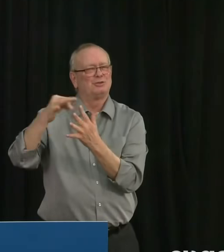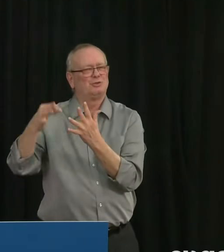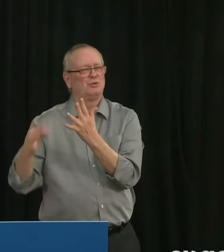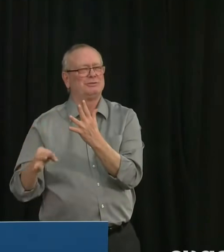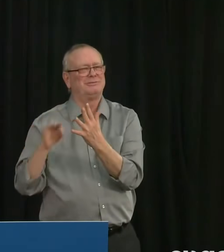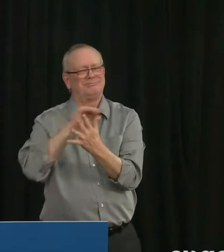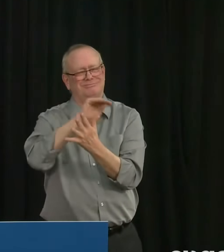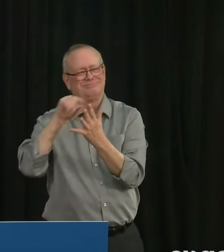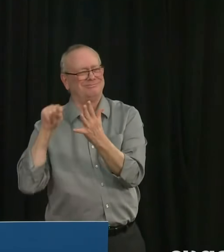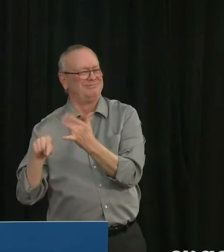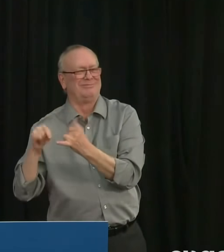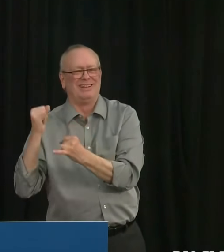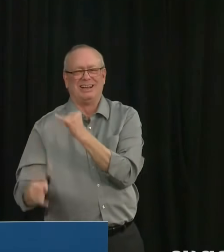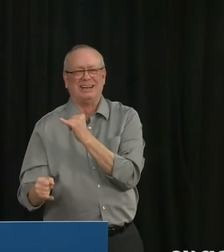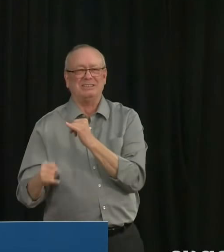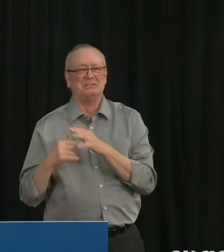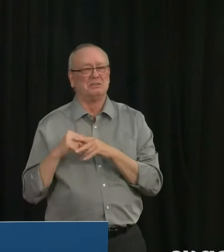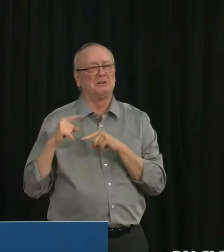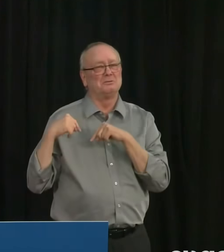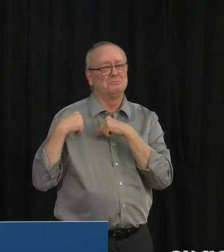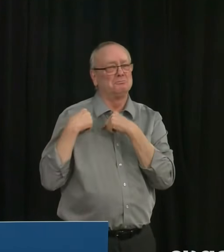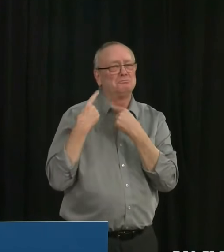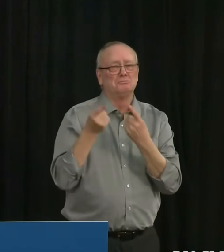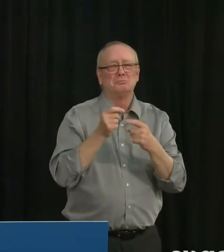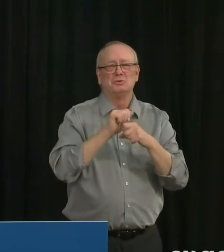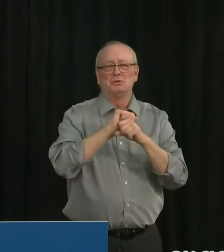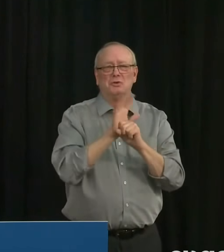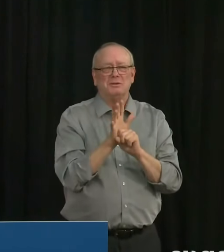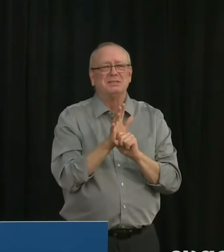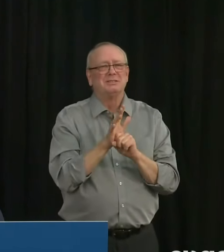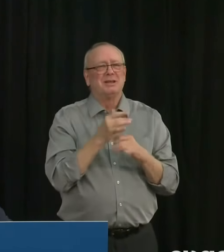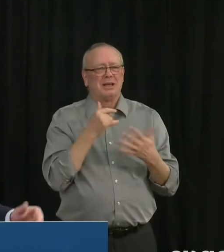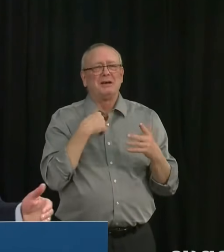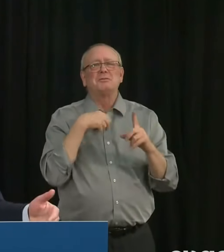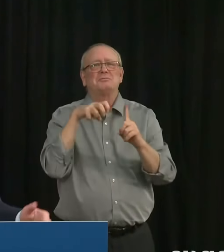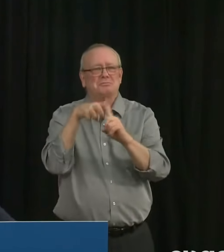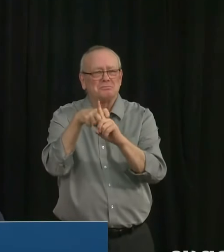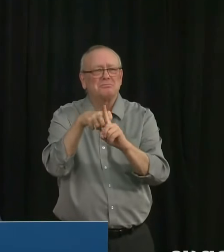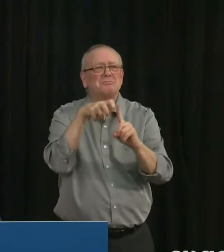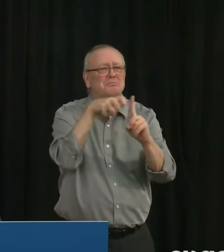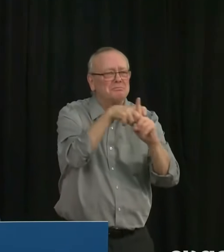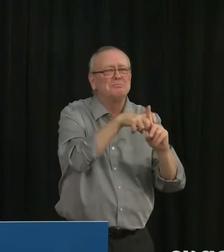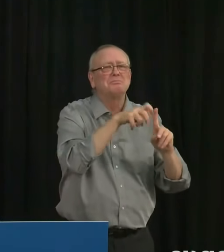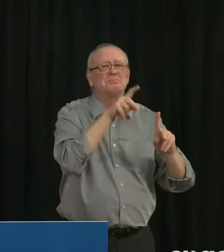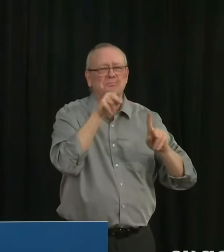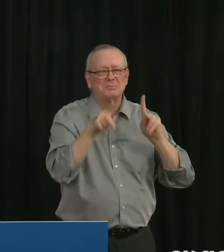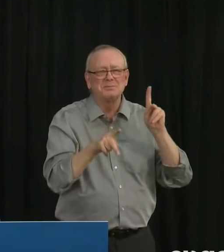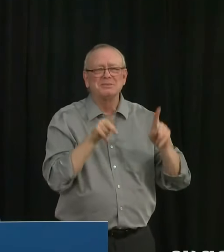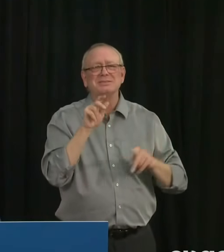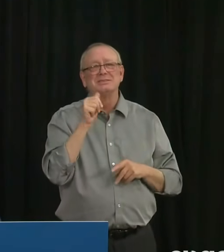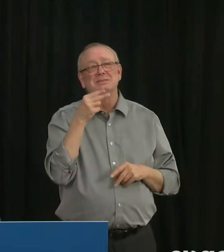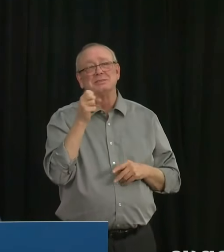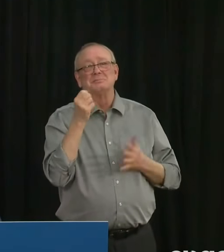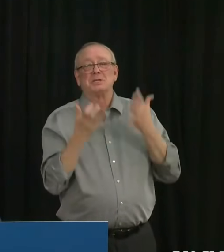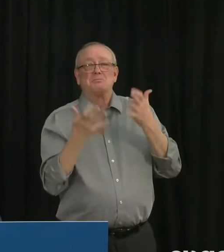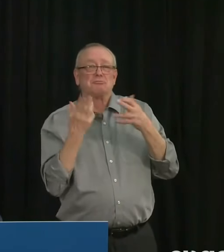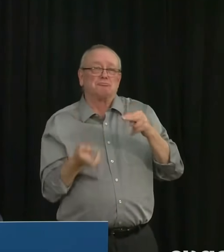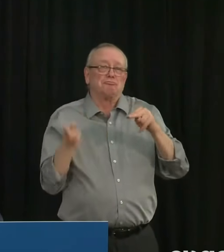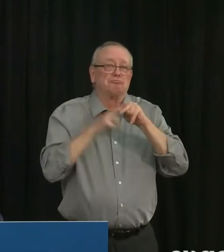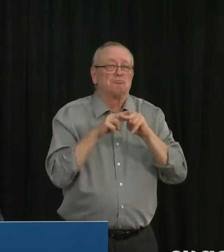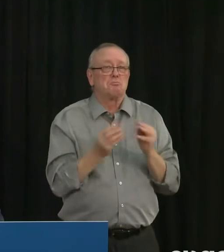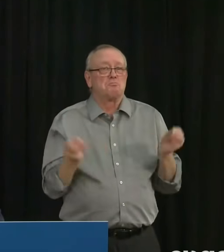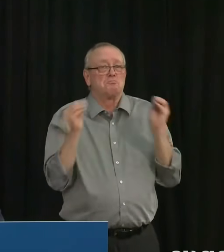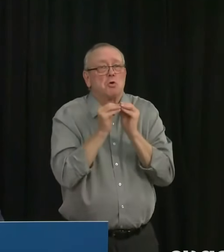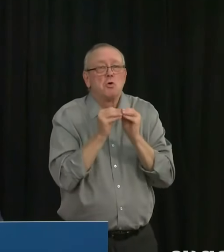throughout the pandemic. I understand AHS would like to step up enforcement as a means for getting people to follow these